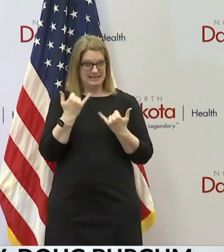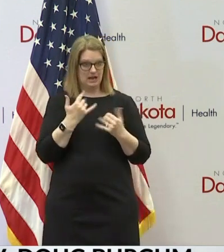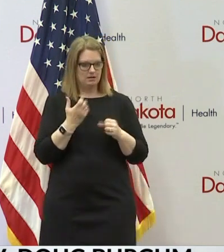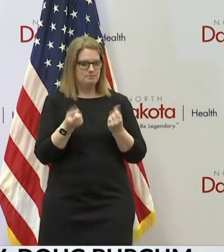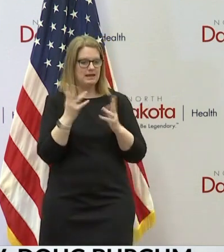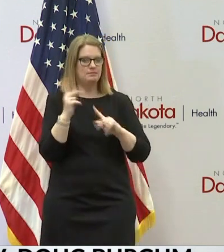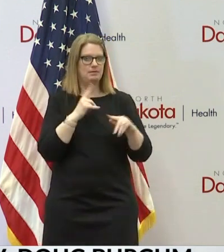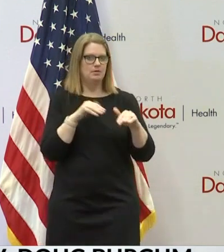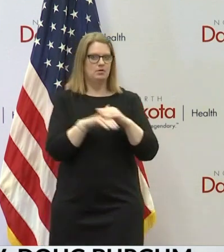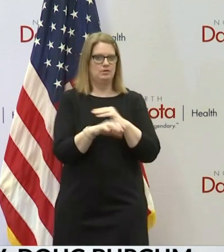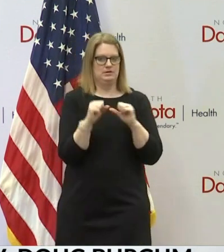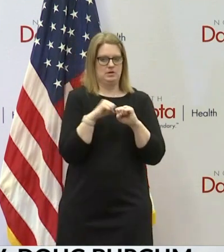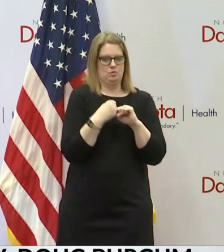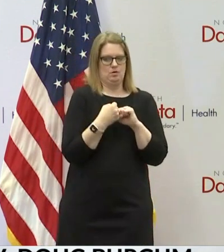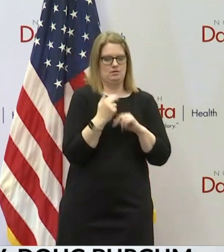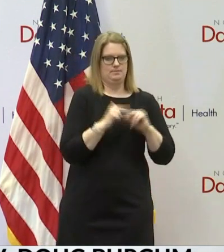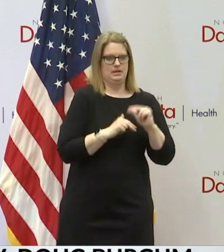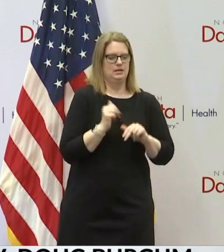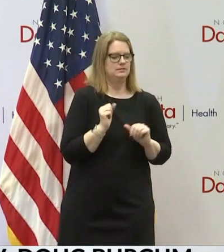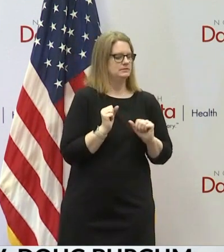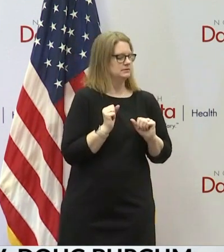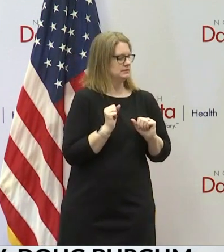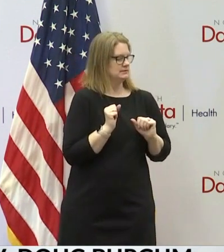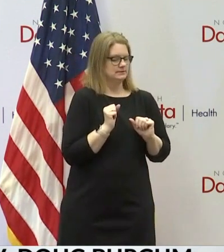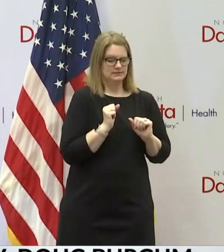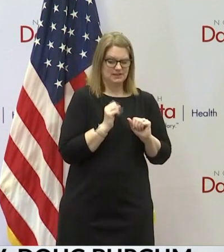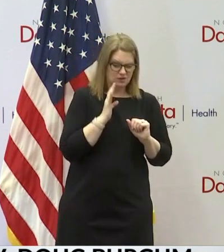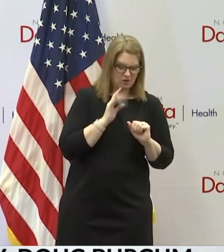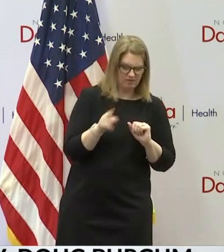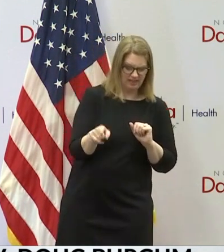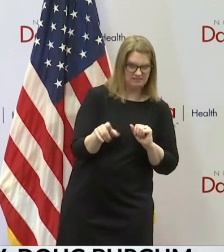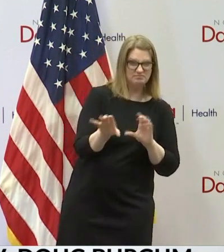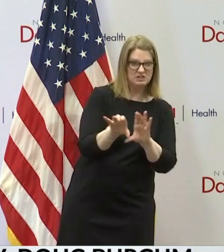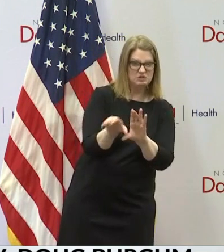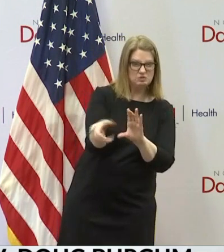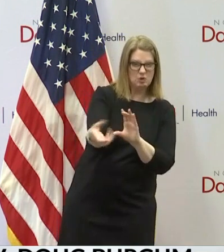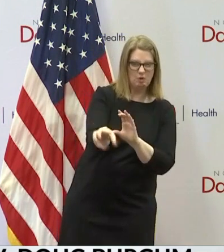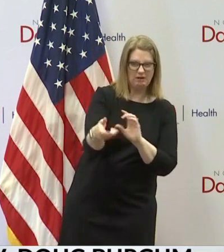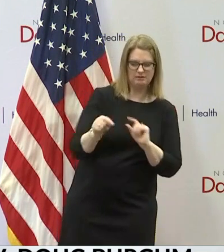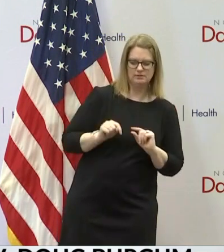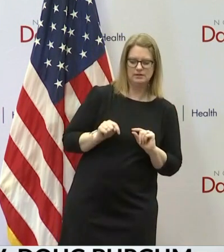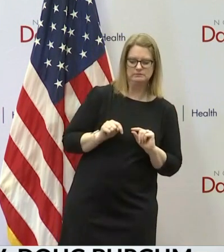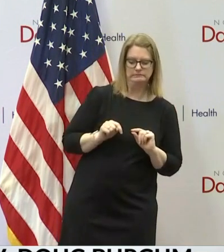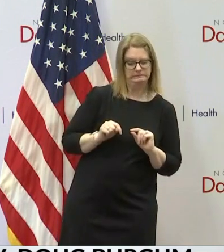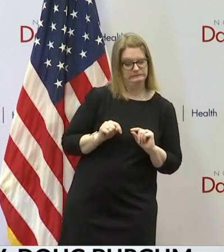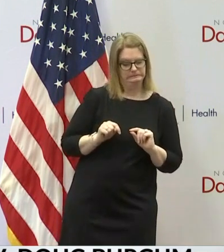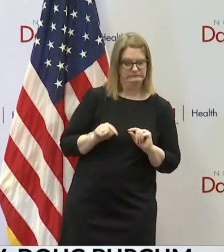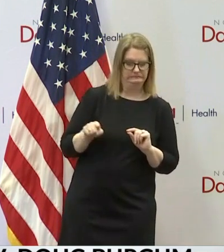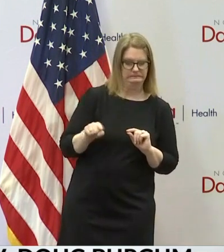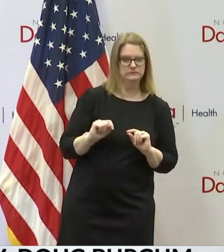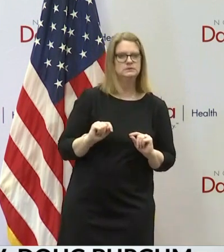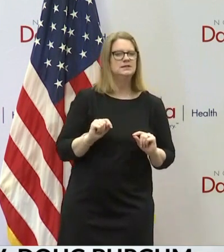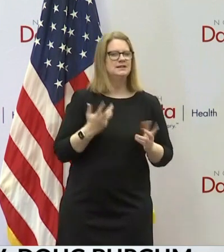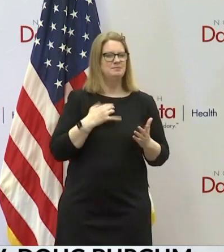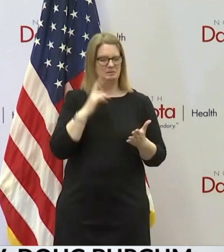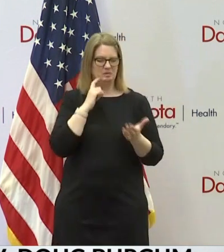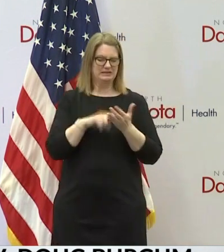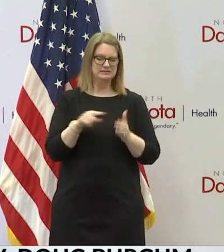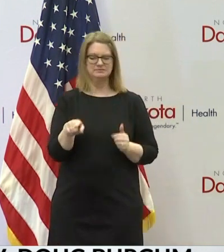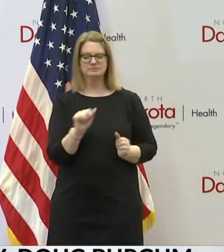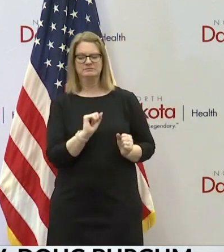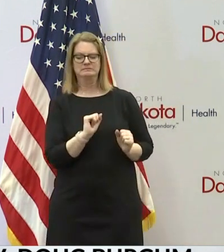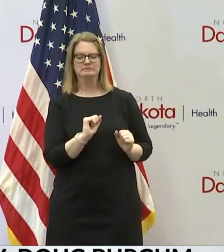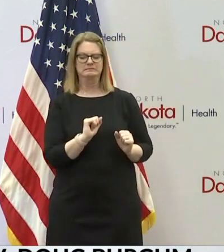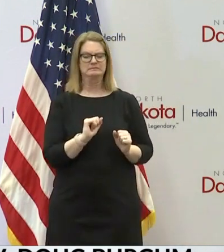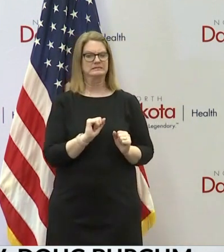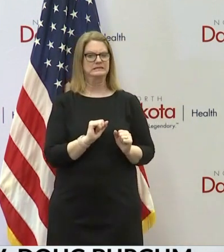buildings, they're never going to quite look at a door handle the same way in terms of recognizing that that might be a surface that